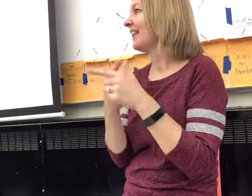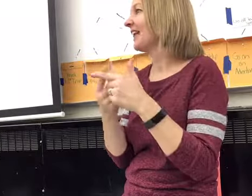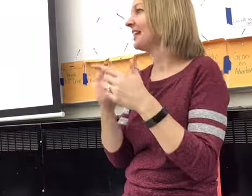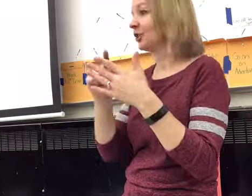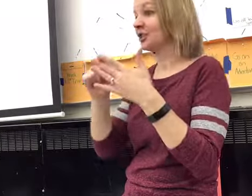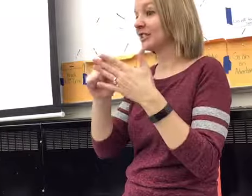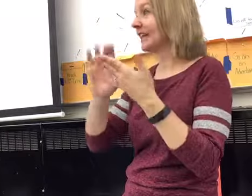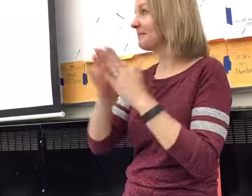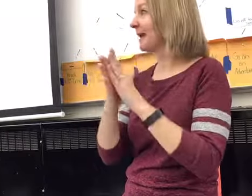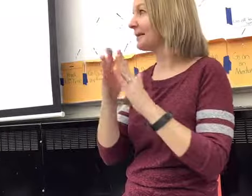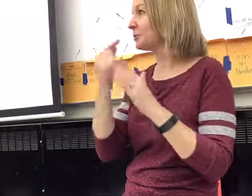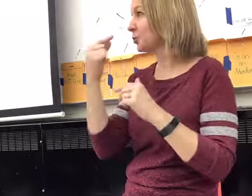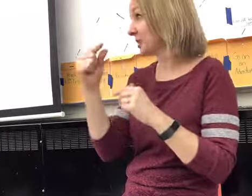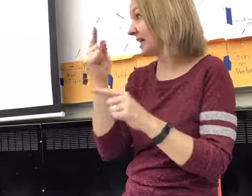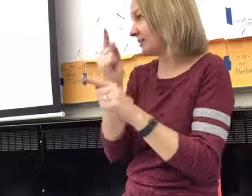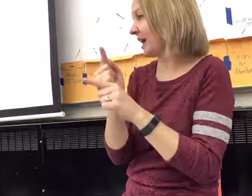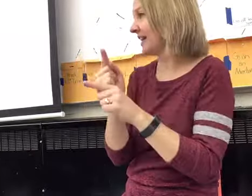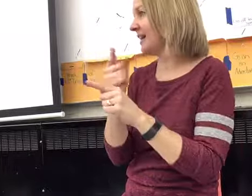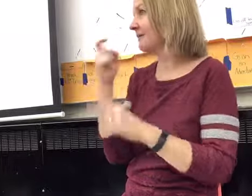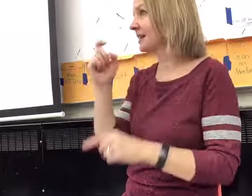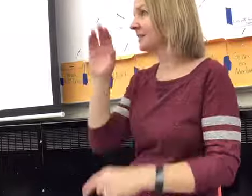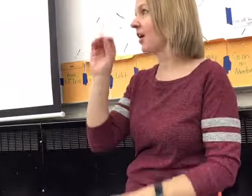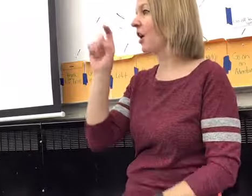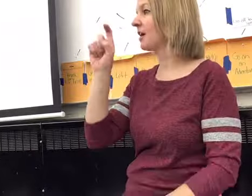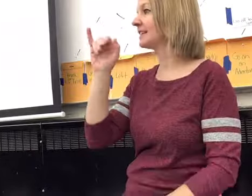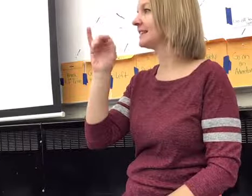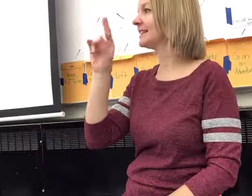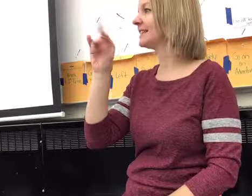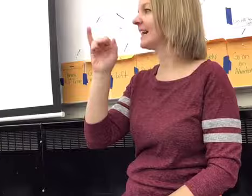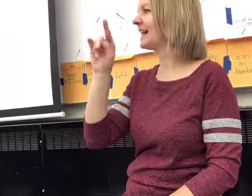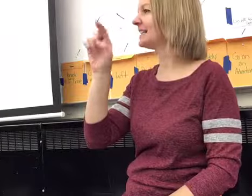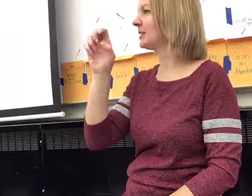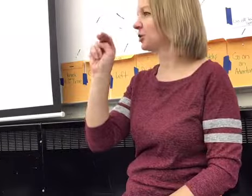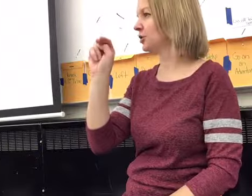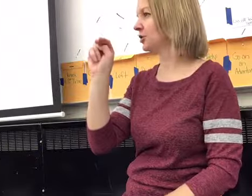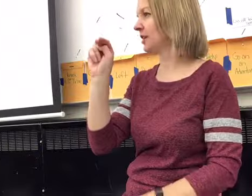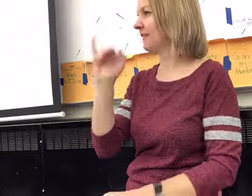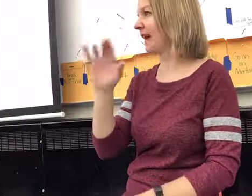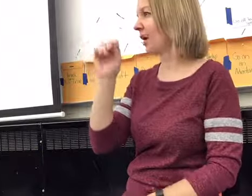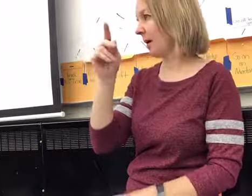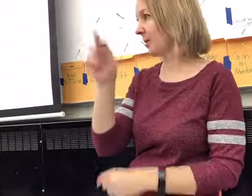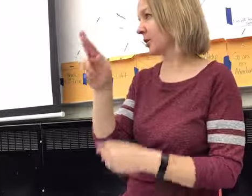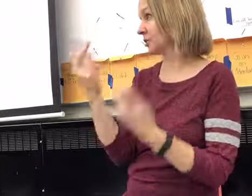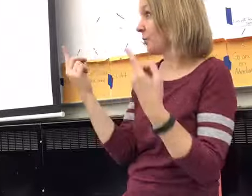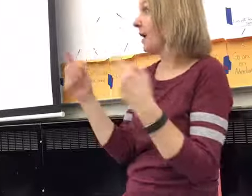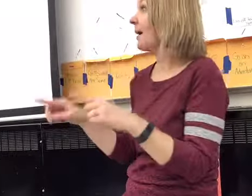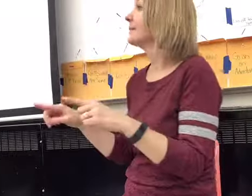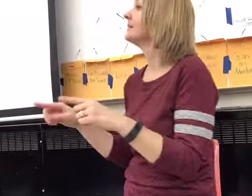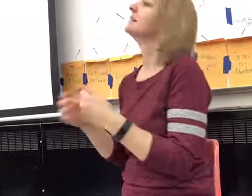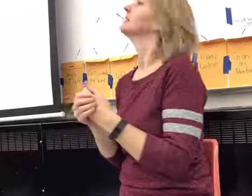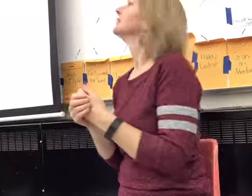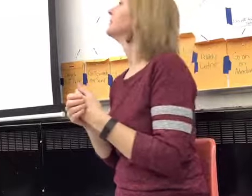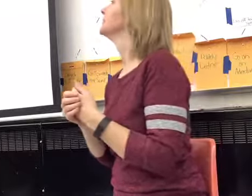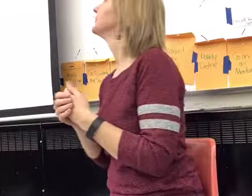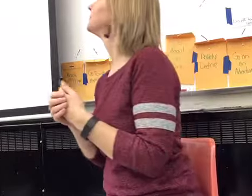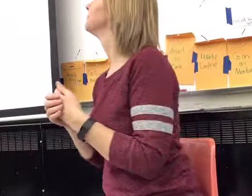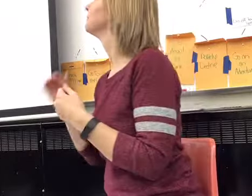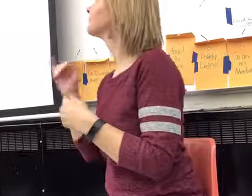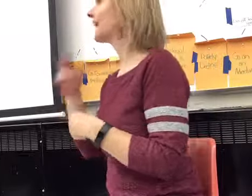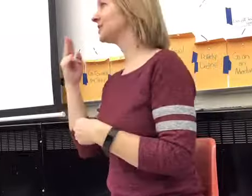It's green. It's because of the oxidization of that copper. Now what happens is, that's why the Statue of Liberty is